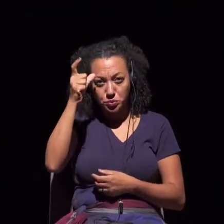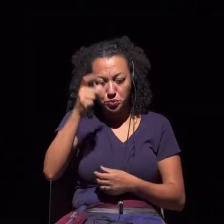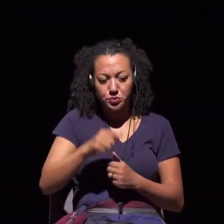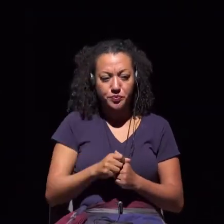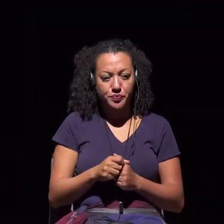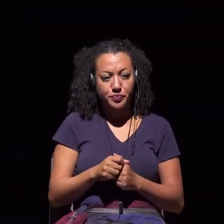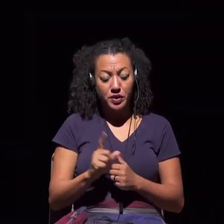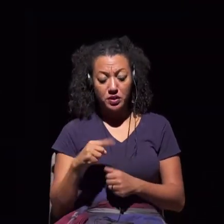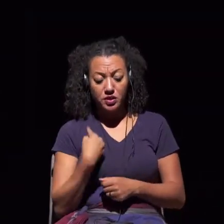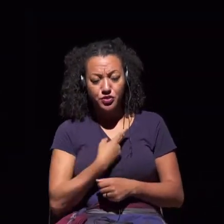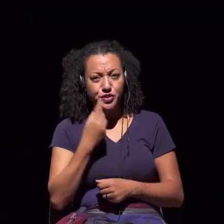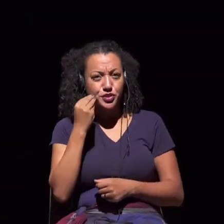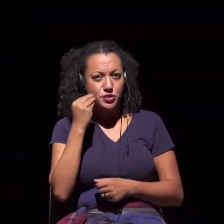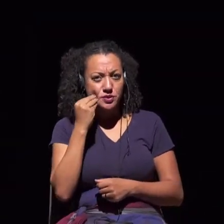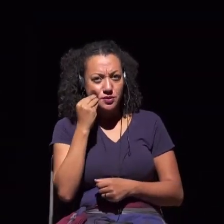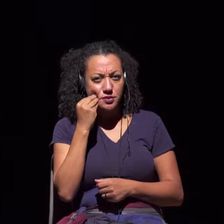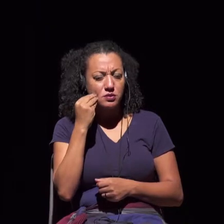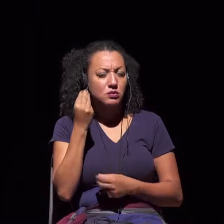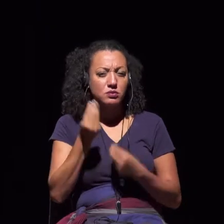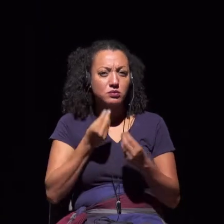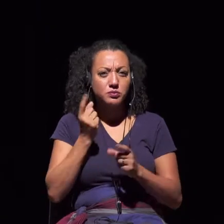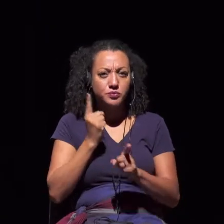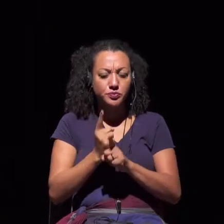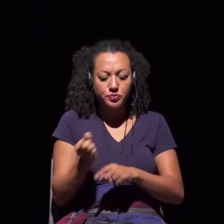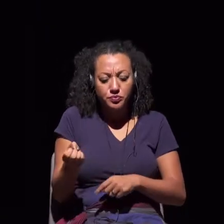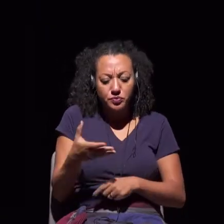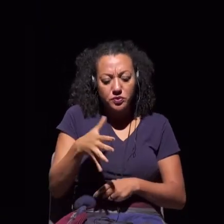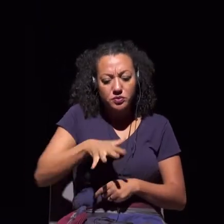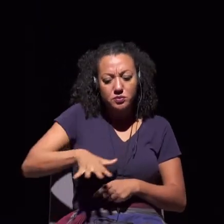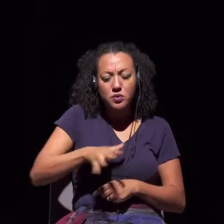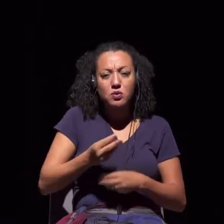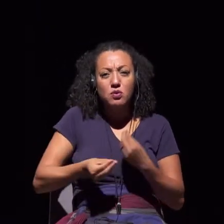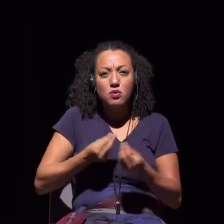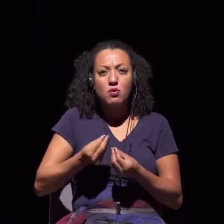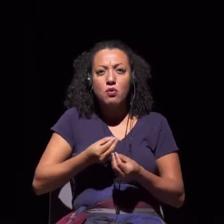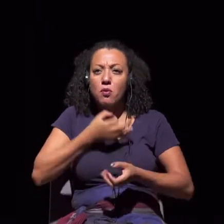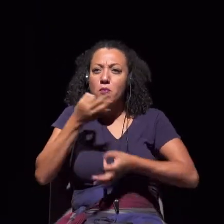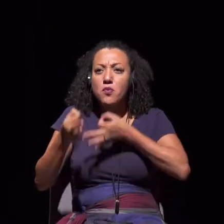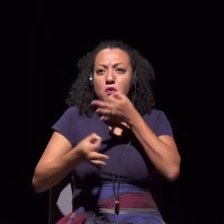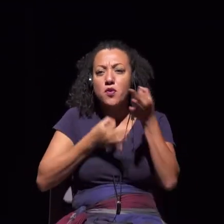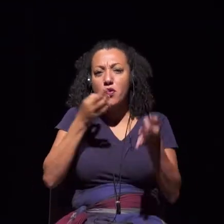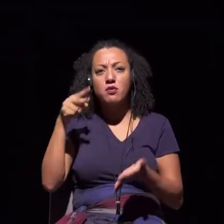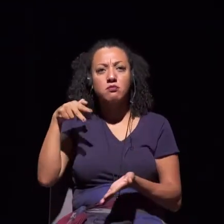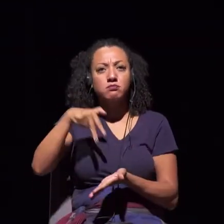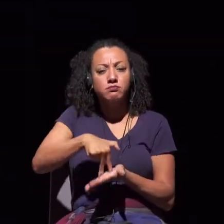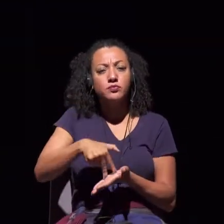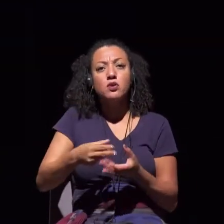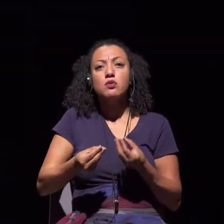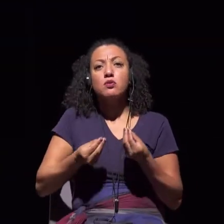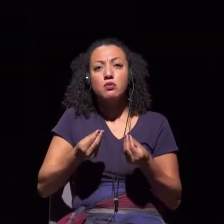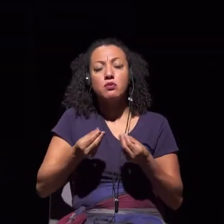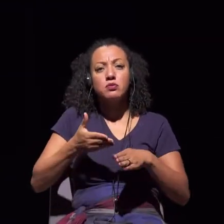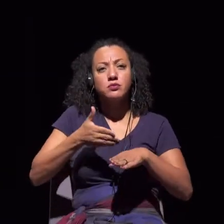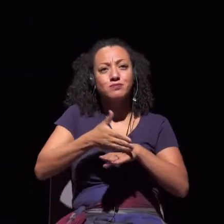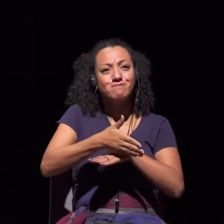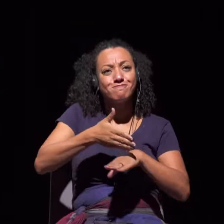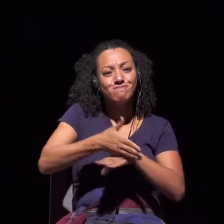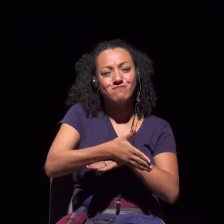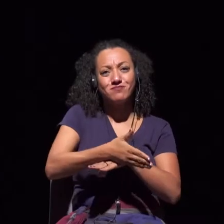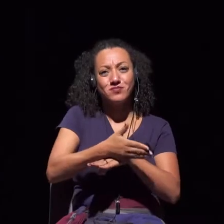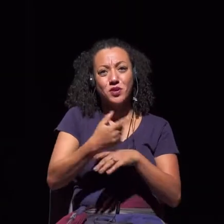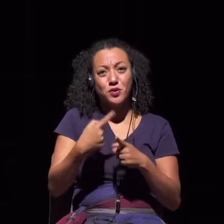new spaces, how to bring in the new voices, how to intervene in the structure that actually exists within the South African